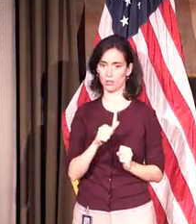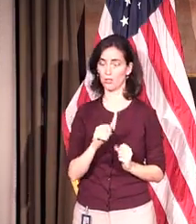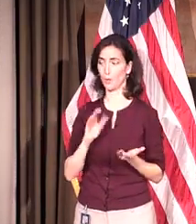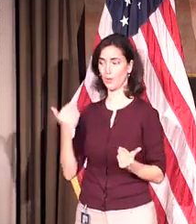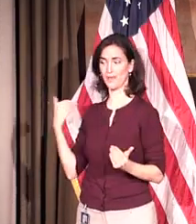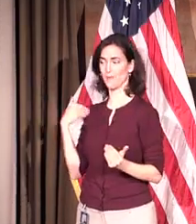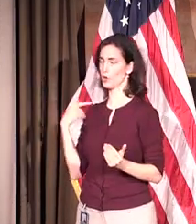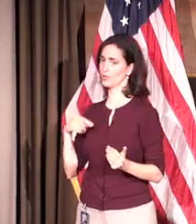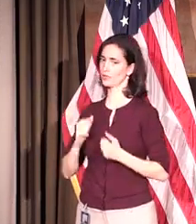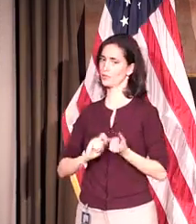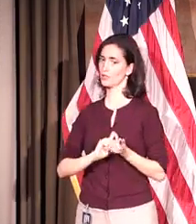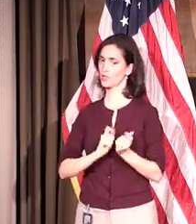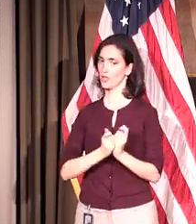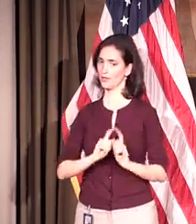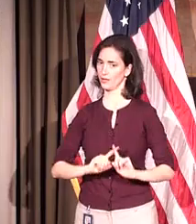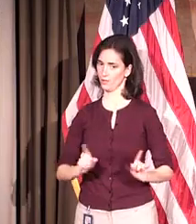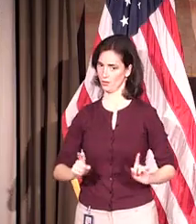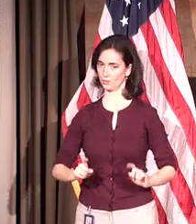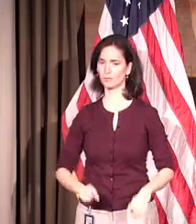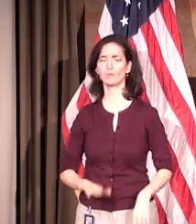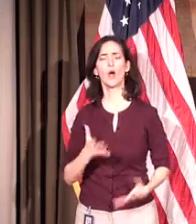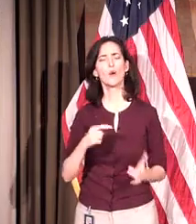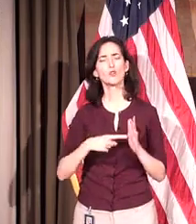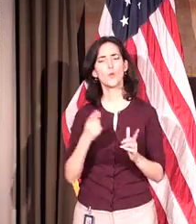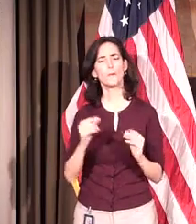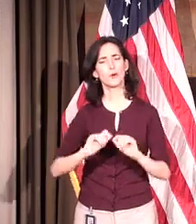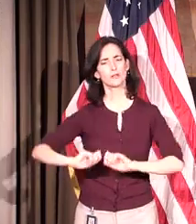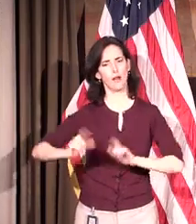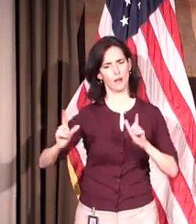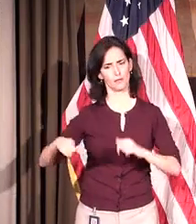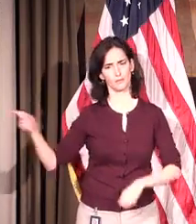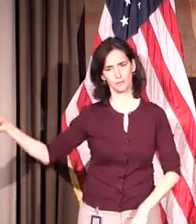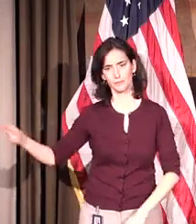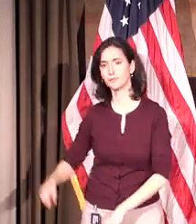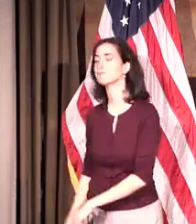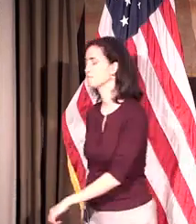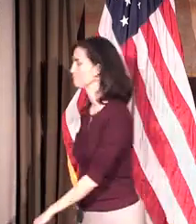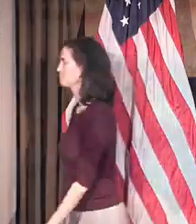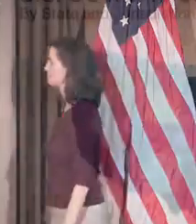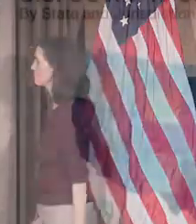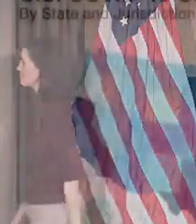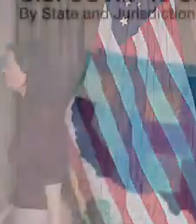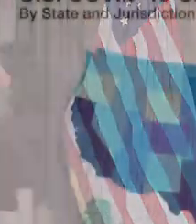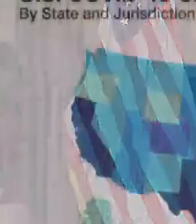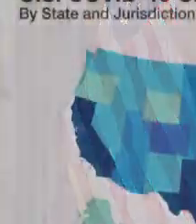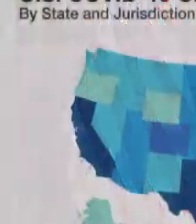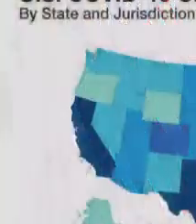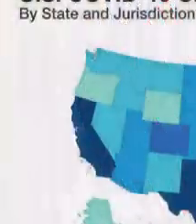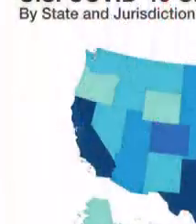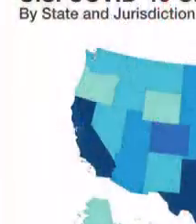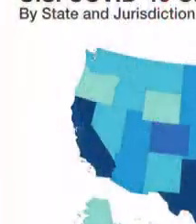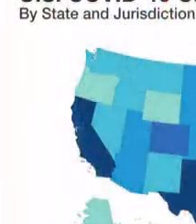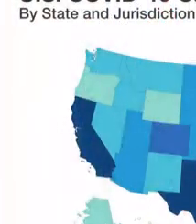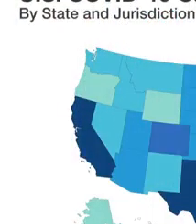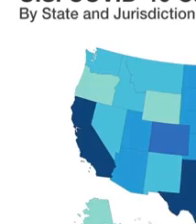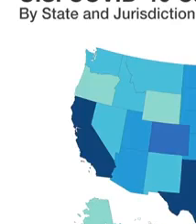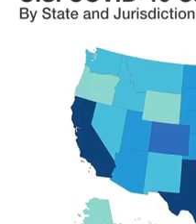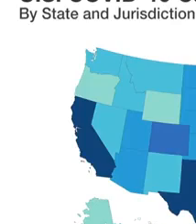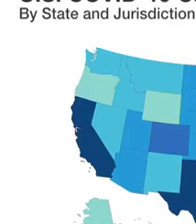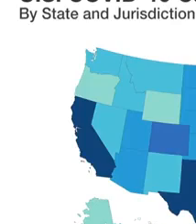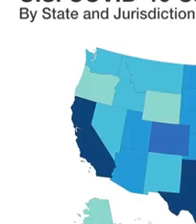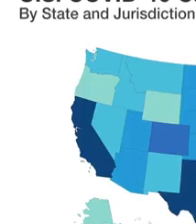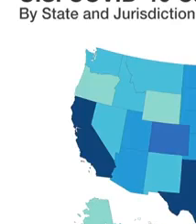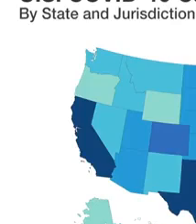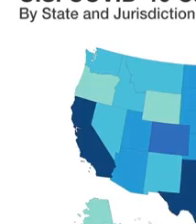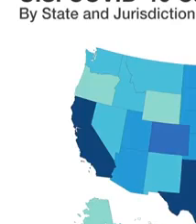past. I did want to show you one more slide. And this is what's happening with our neighbors in other